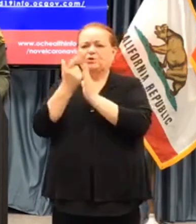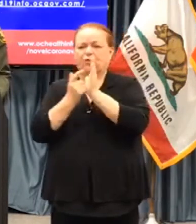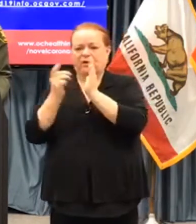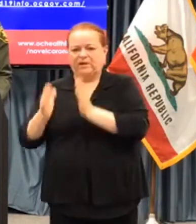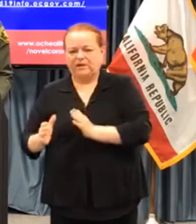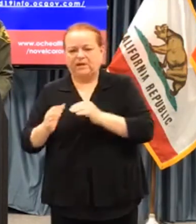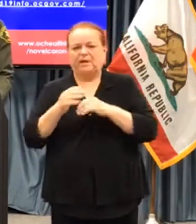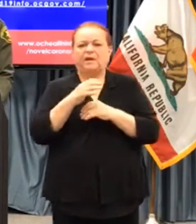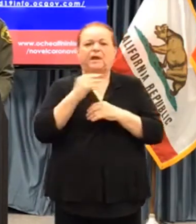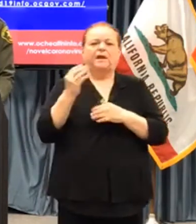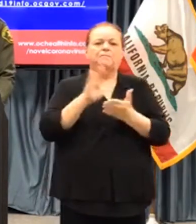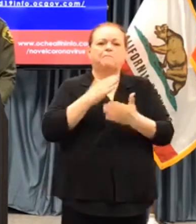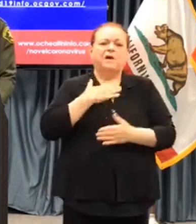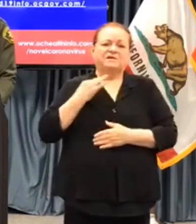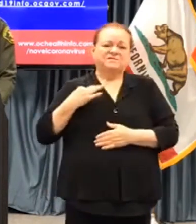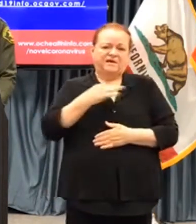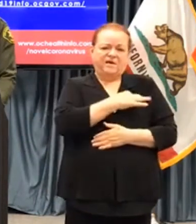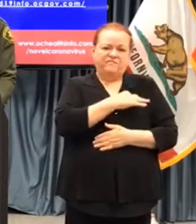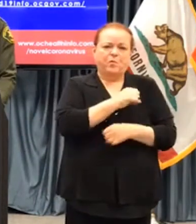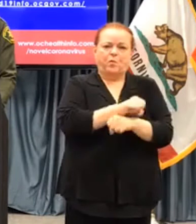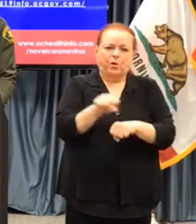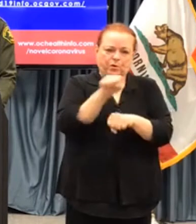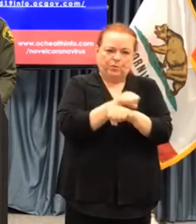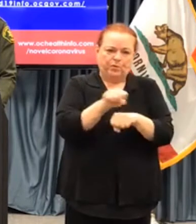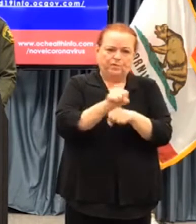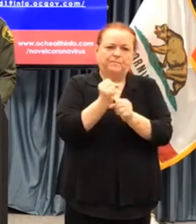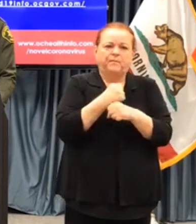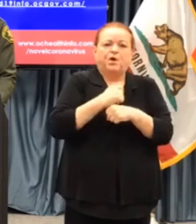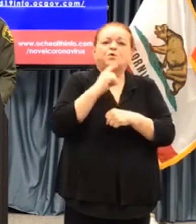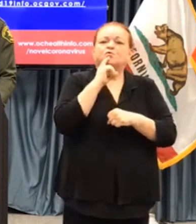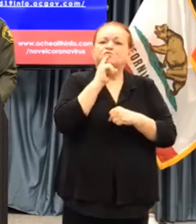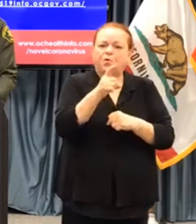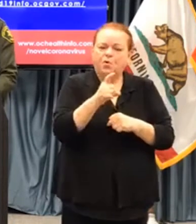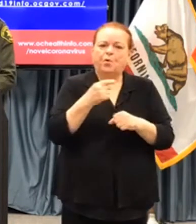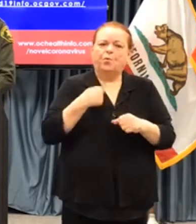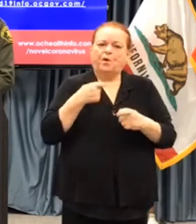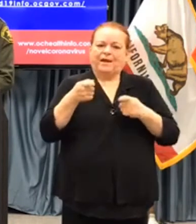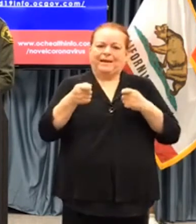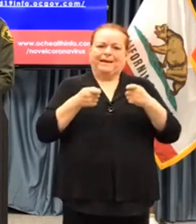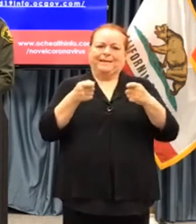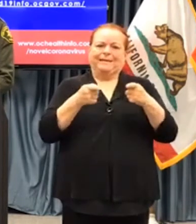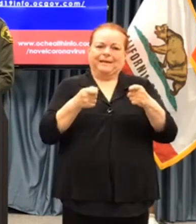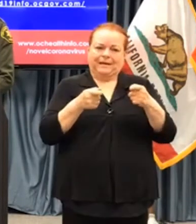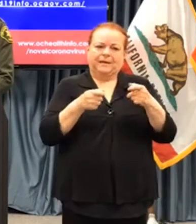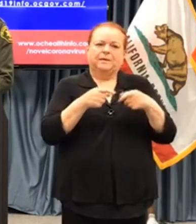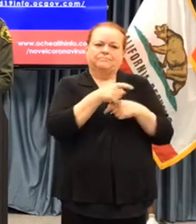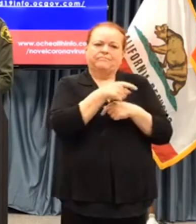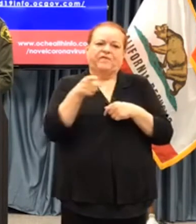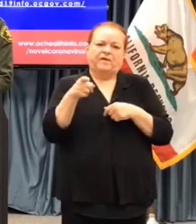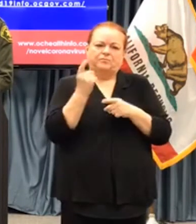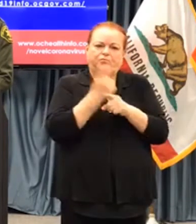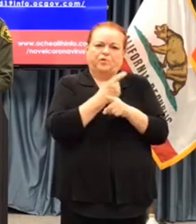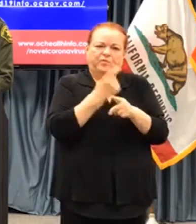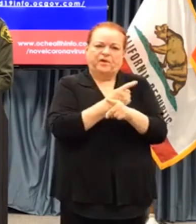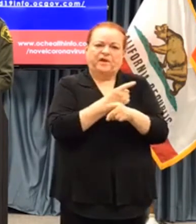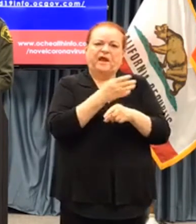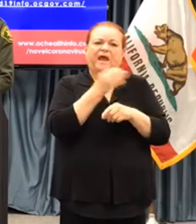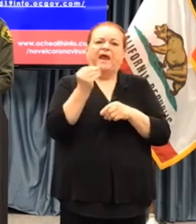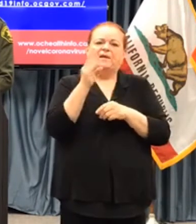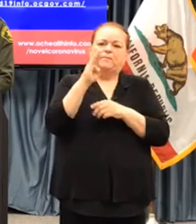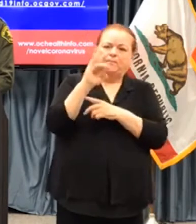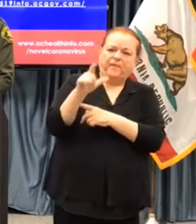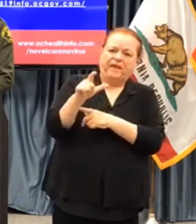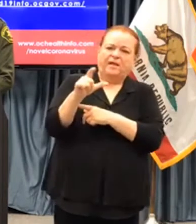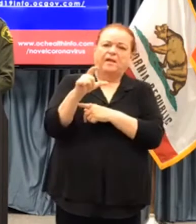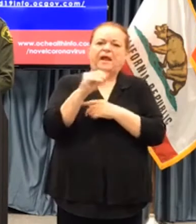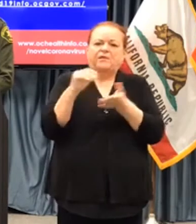who have worked to ensure due process occurs judiciously, including the handling of bail releases. From the time the courts